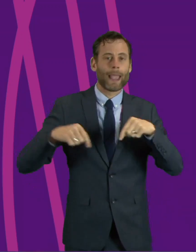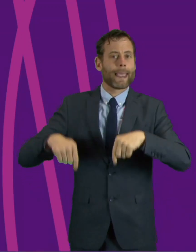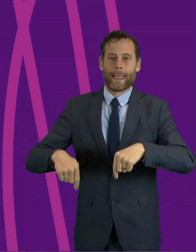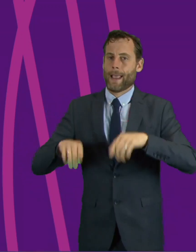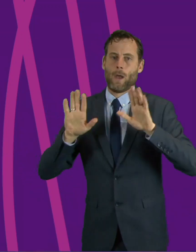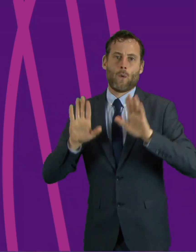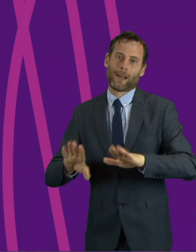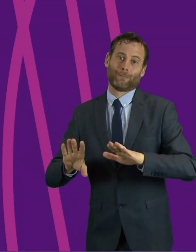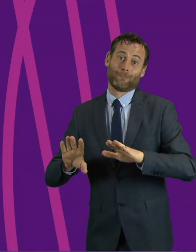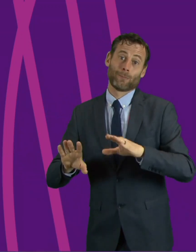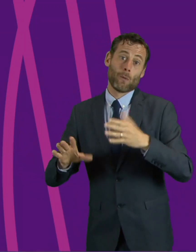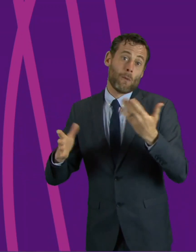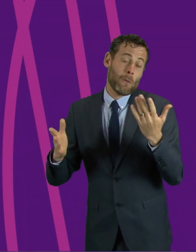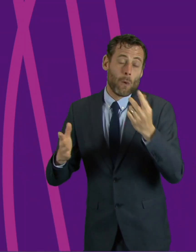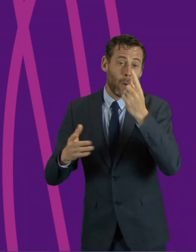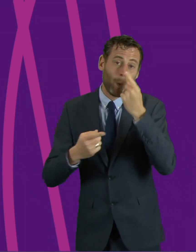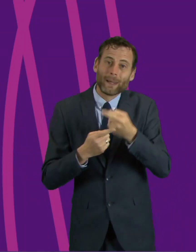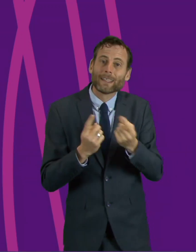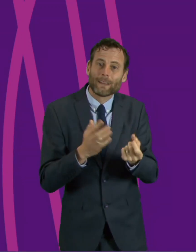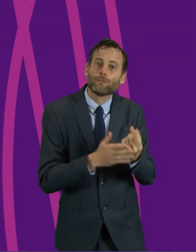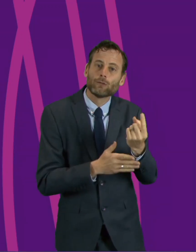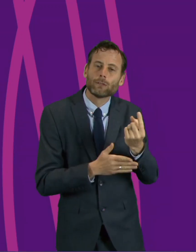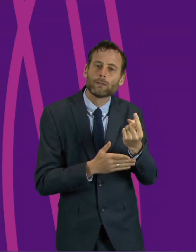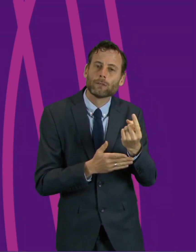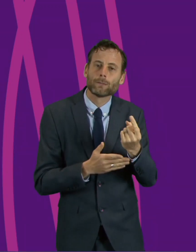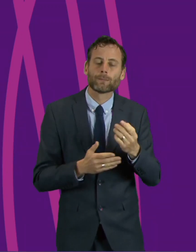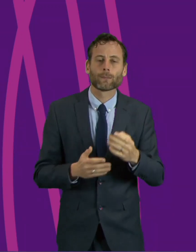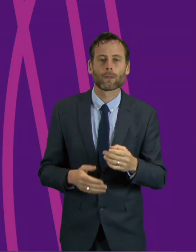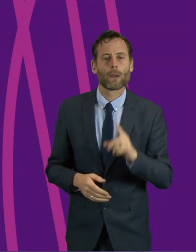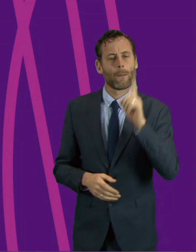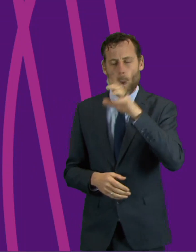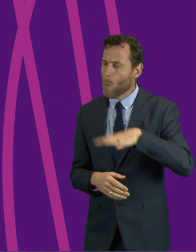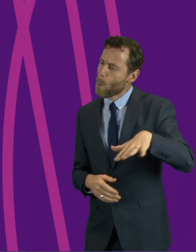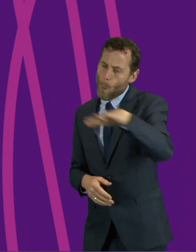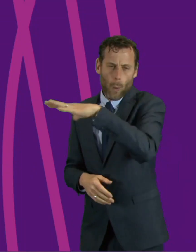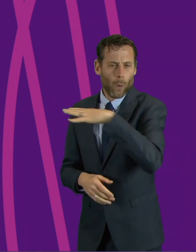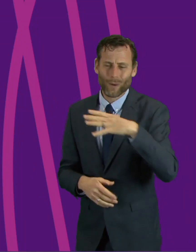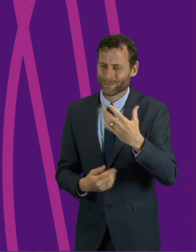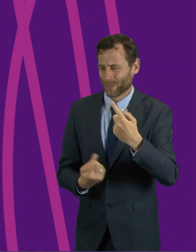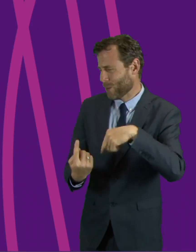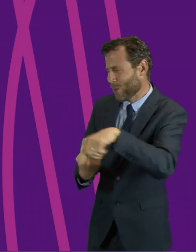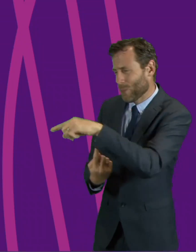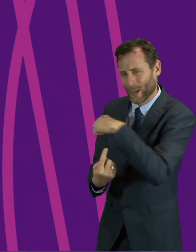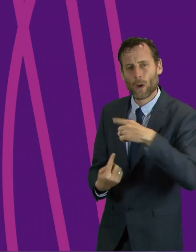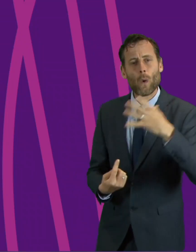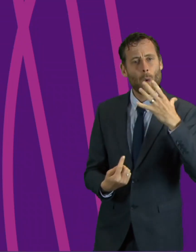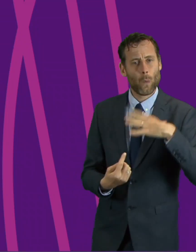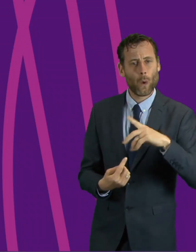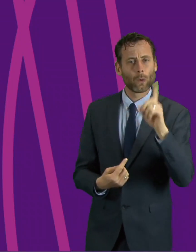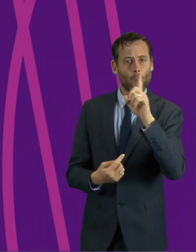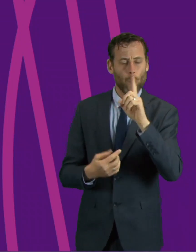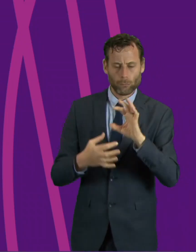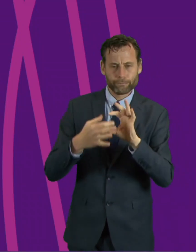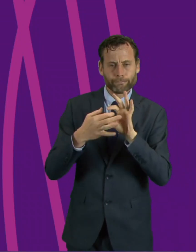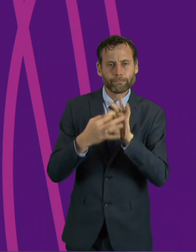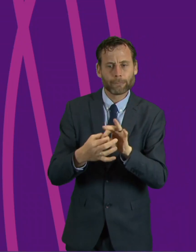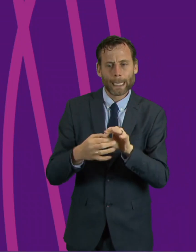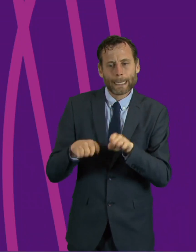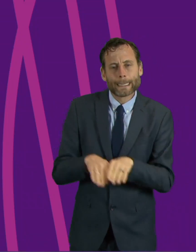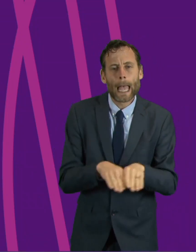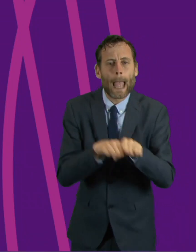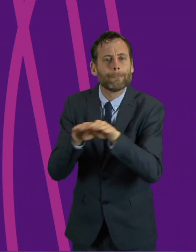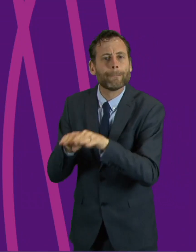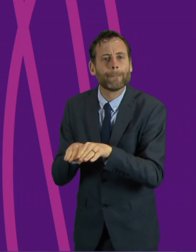pay attention to that. And I think there's one of two things for us. We all want, and I certainly want, as much consistency as possible, not least because it makes